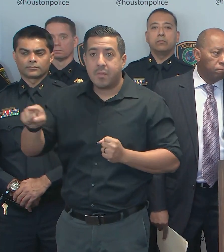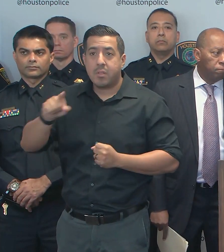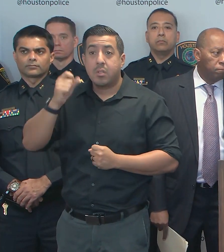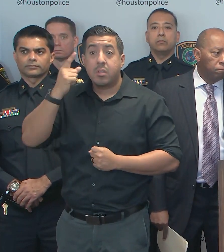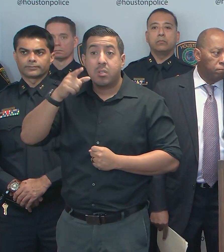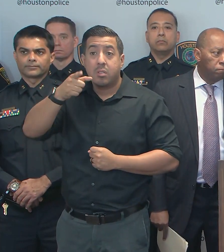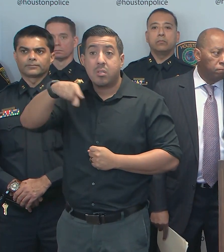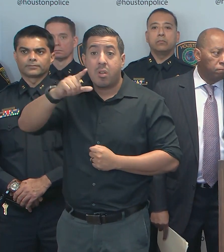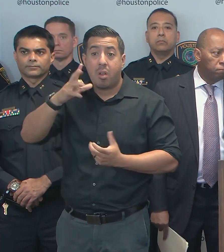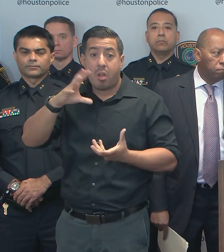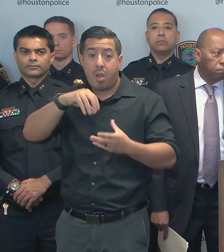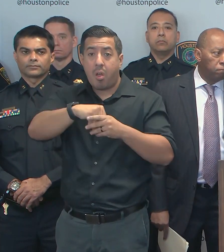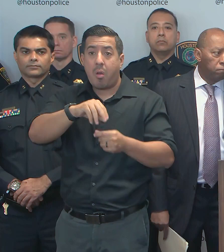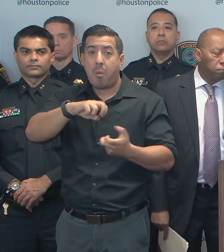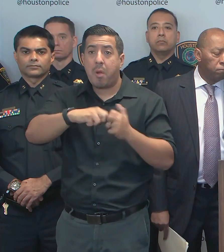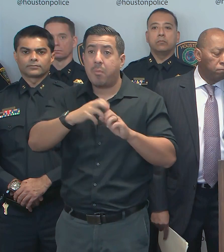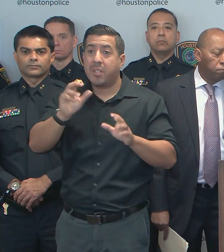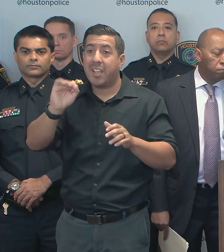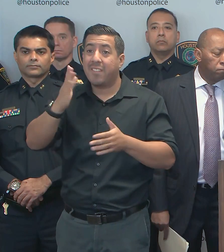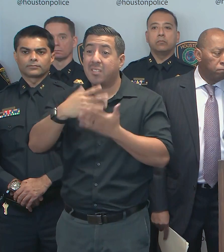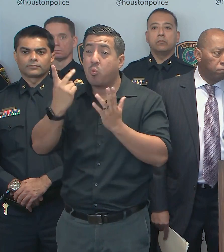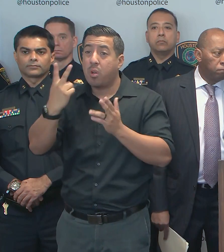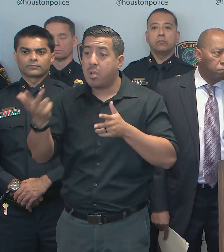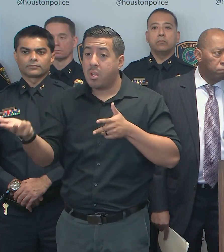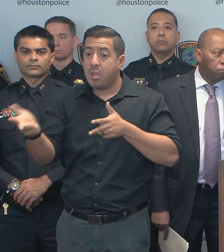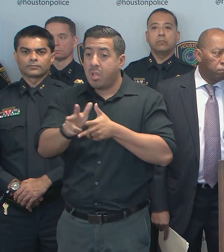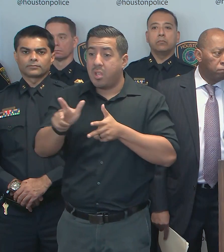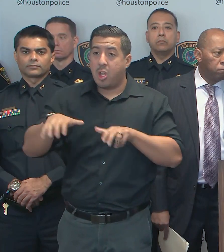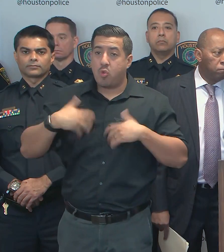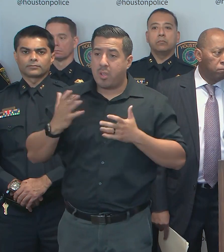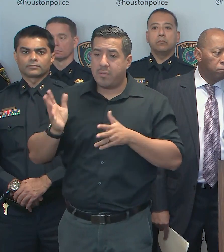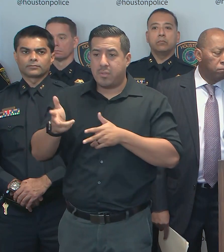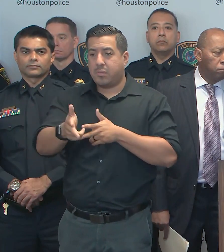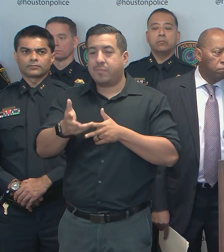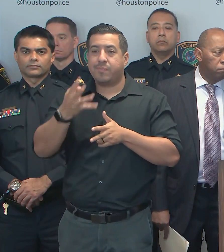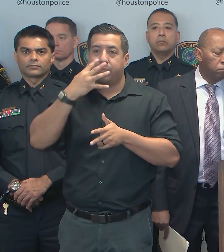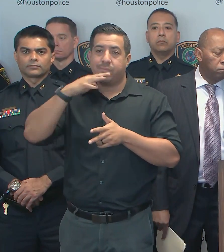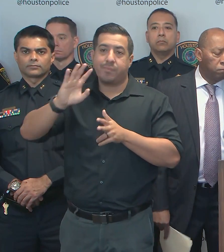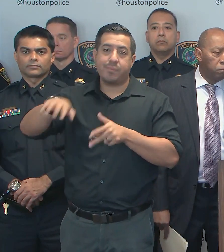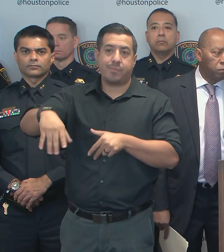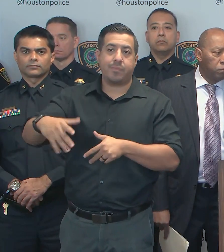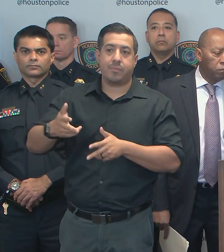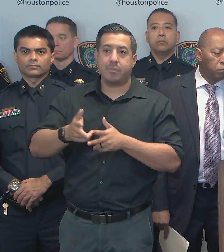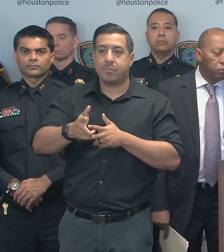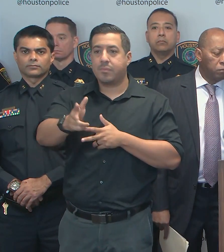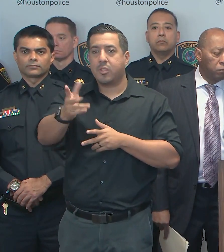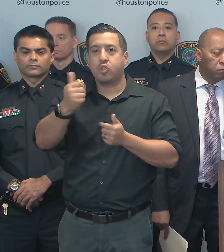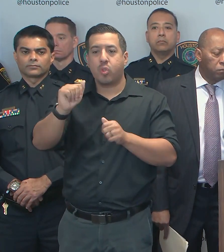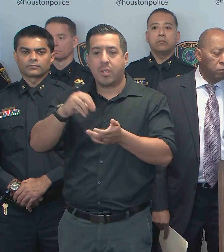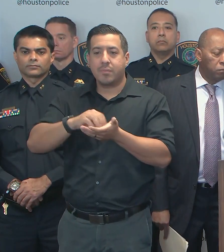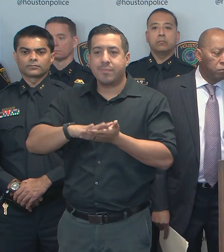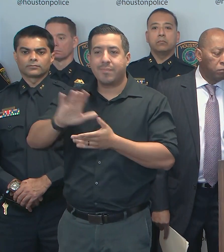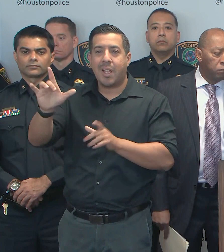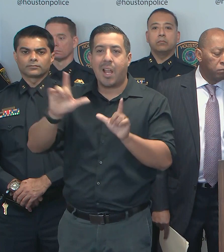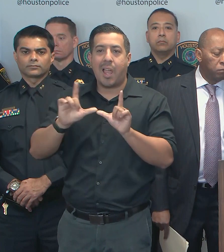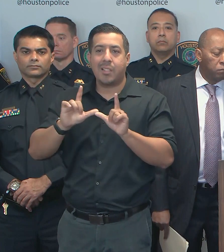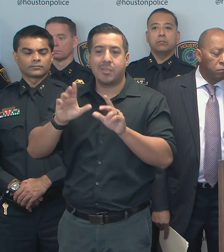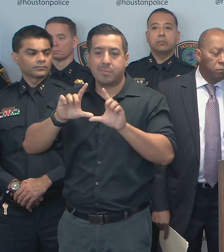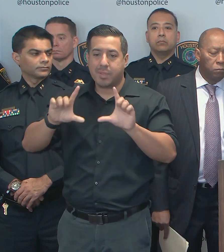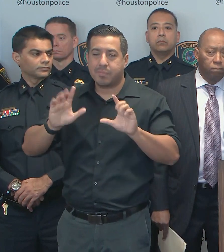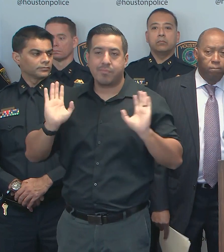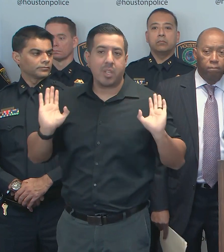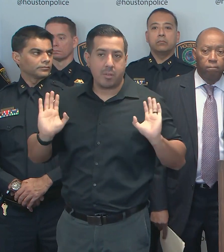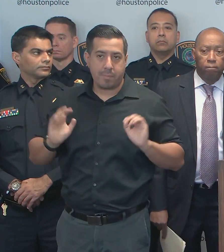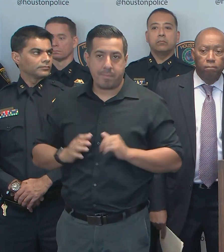part of the problem. If somebody cuts you off or they're aggressive, just let them go about their way. Try to get us a license plate, okay? But I just want to